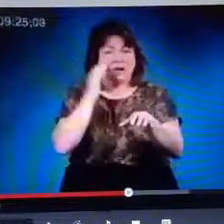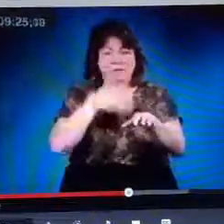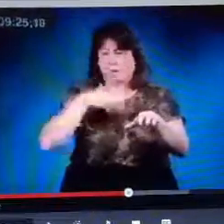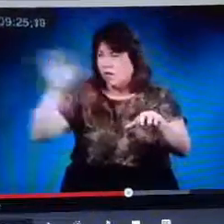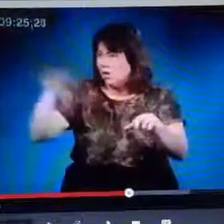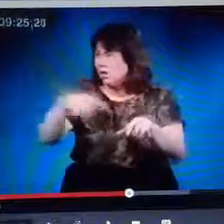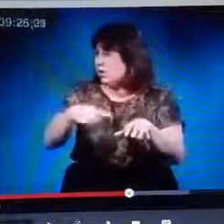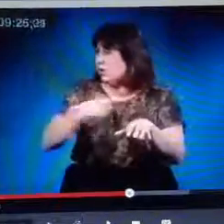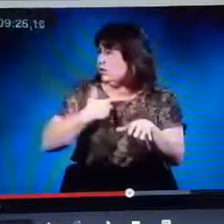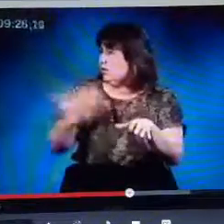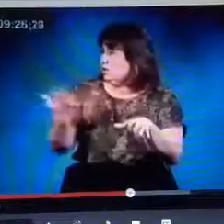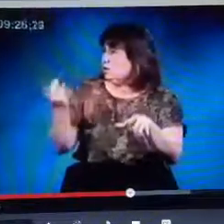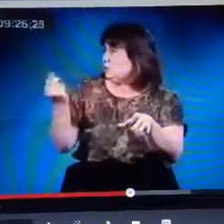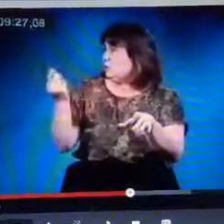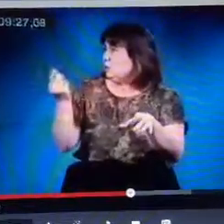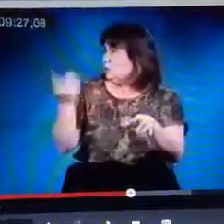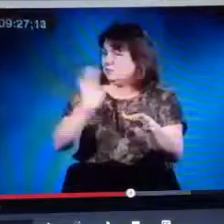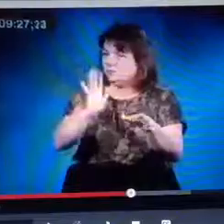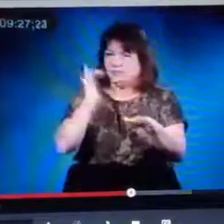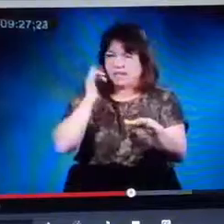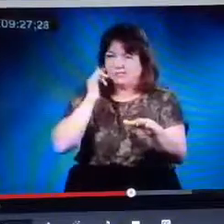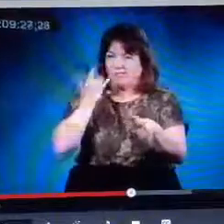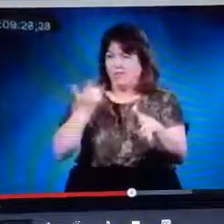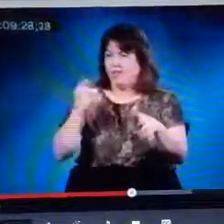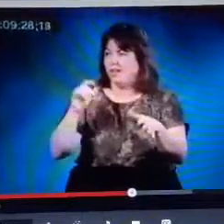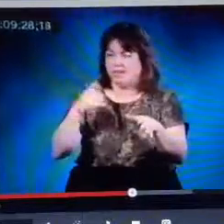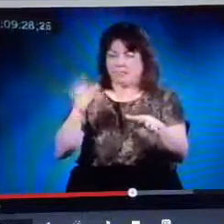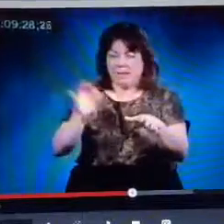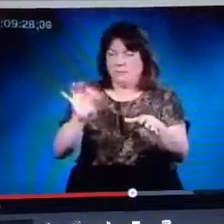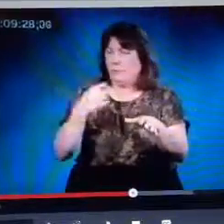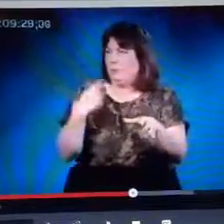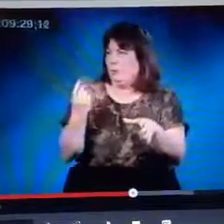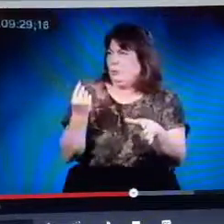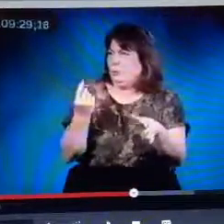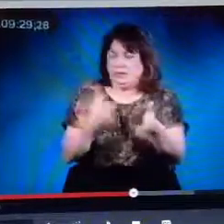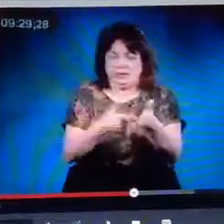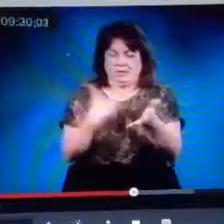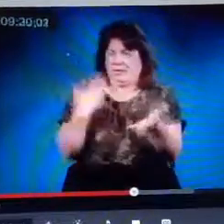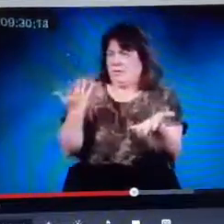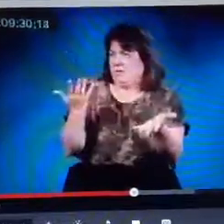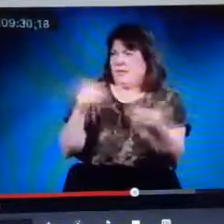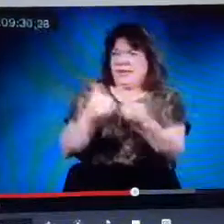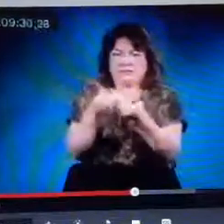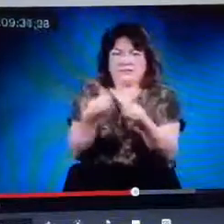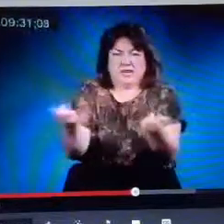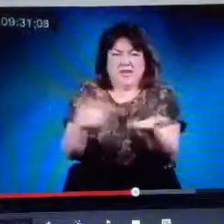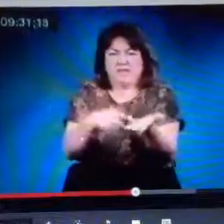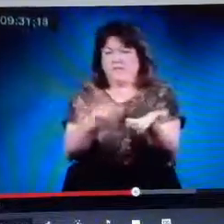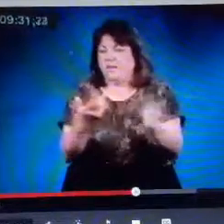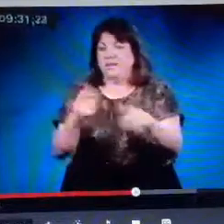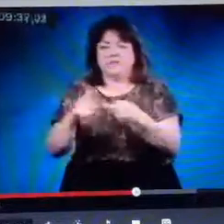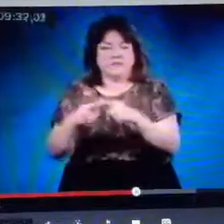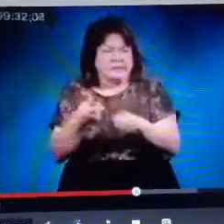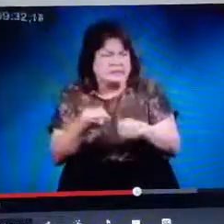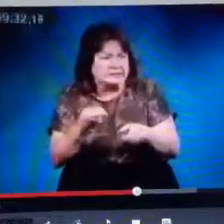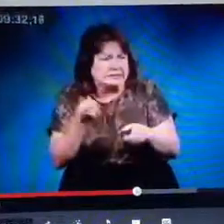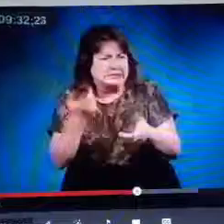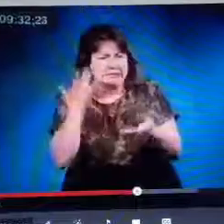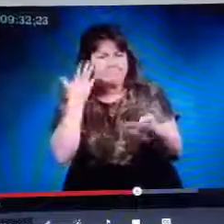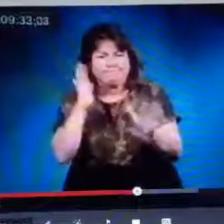Later, my friend came home and I was like, I'm not sure what I need to do. What's the difference between California peppers? How do I get rid of the heat?